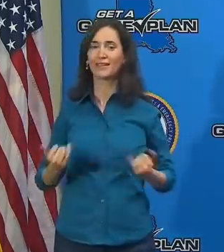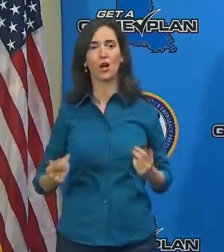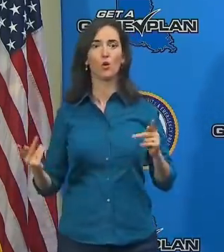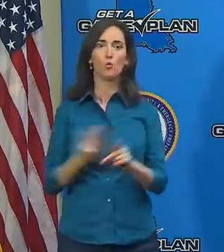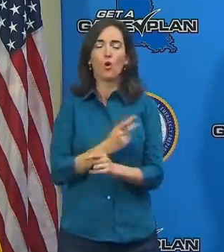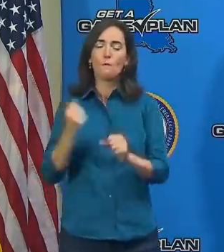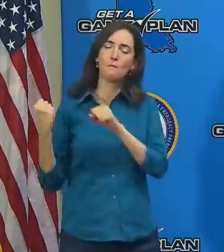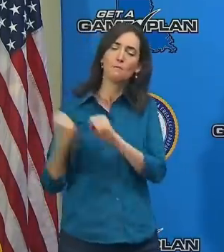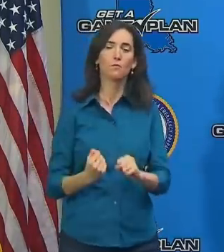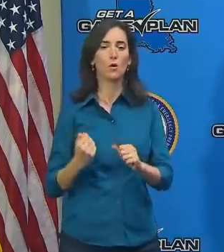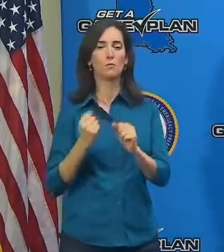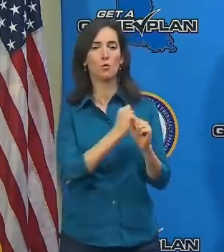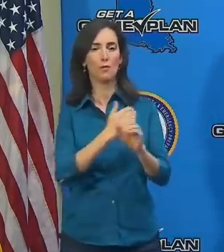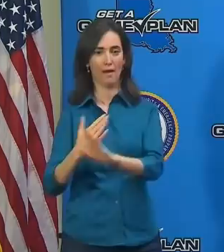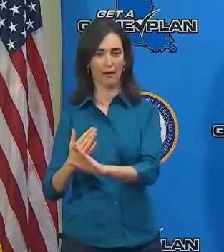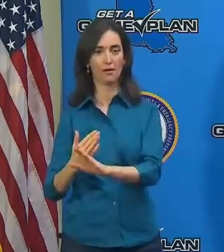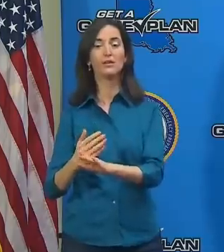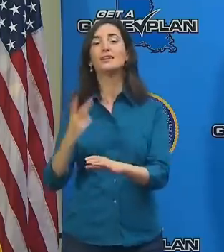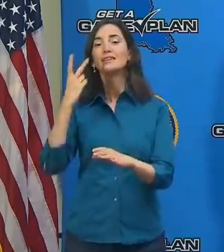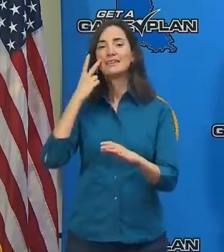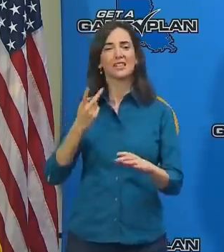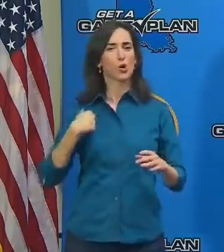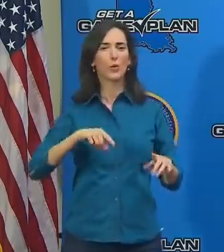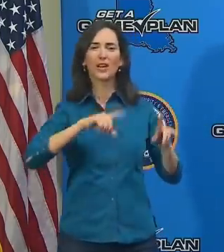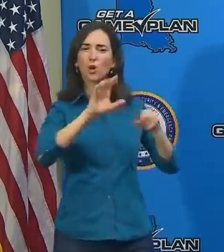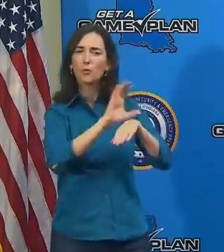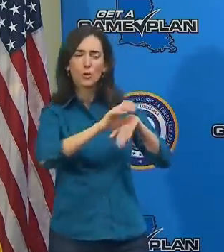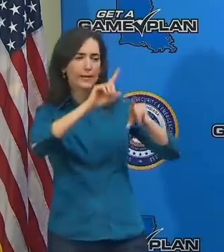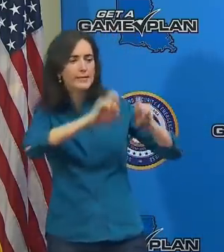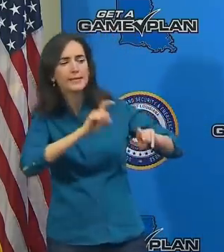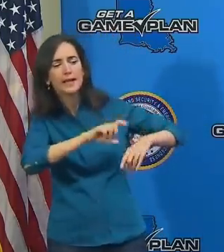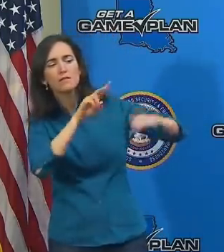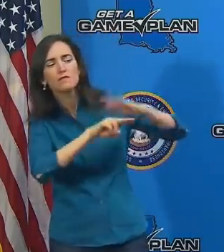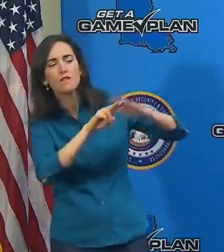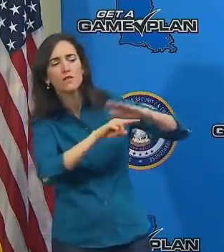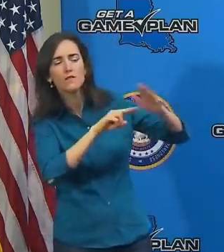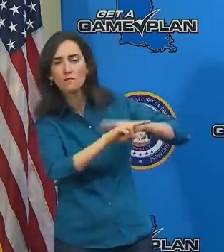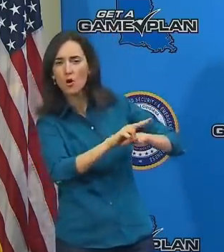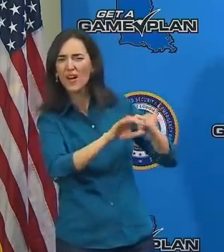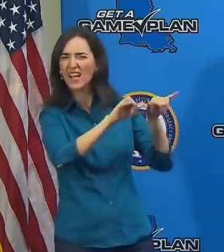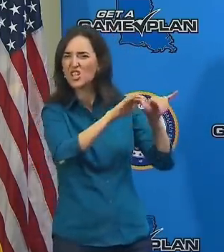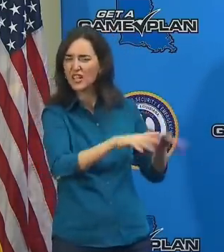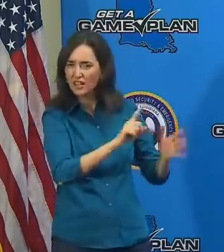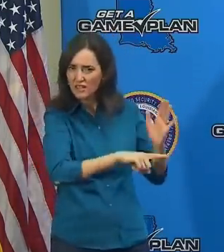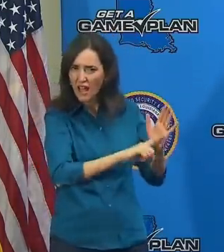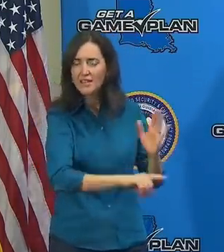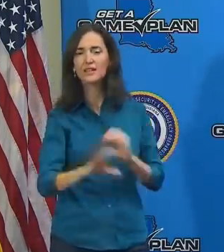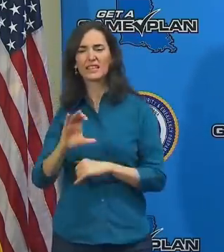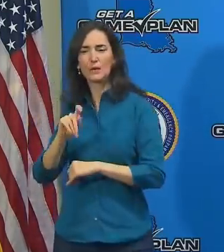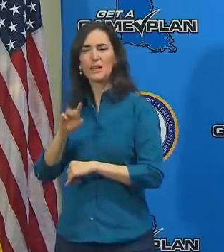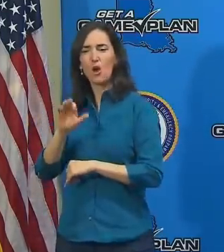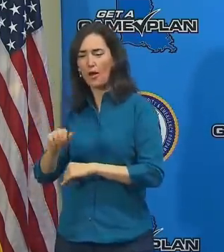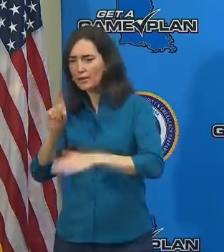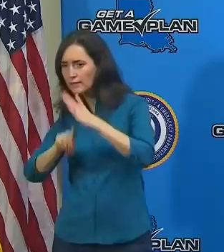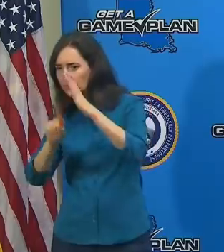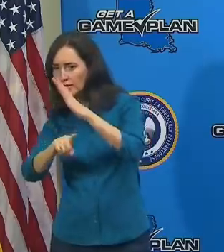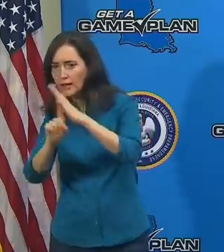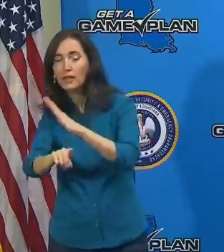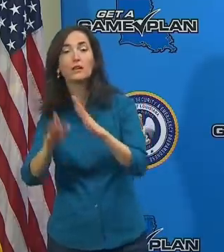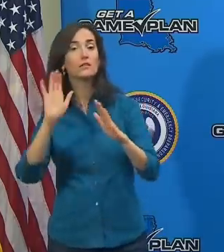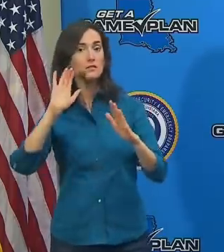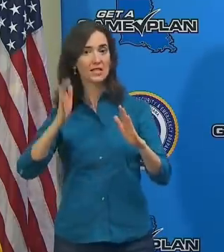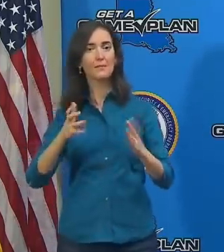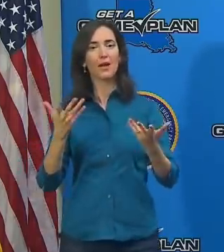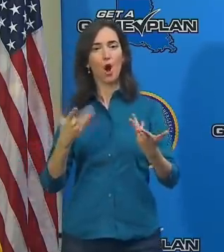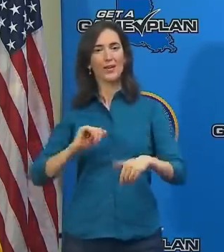seen from the Army Corps of Engineers and from our own CPRA show that the Hurricane Storm Damage Risk Reduction System